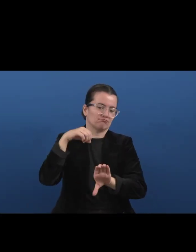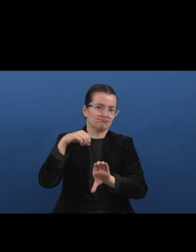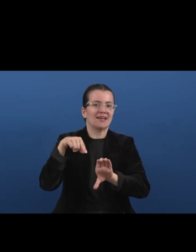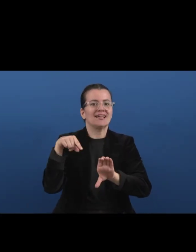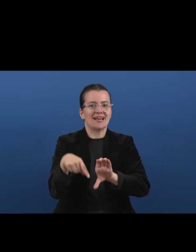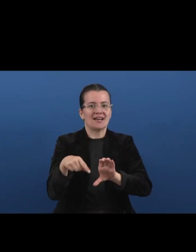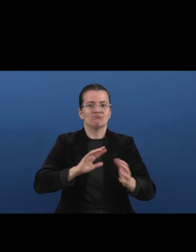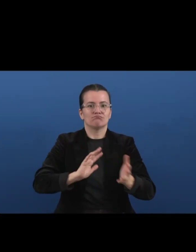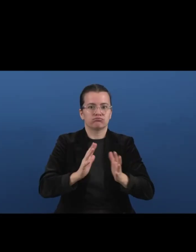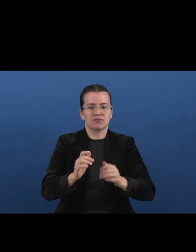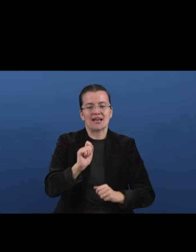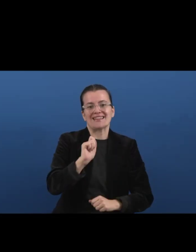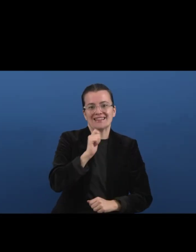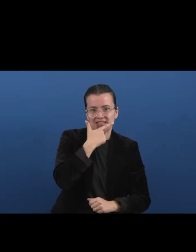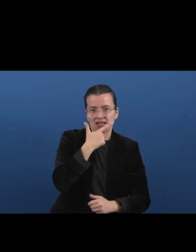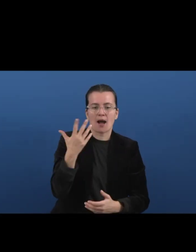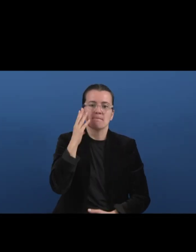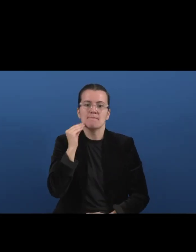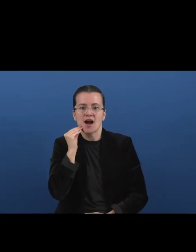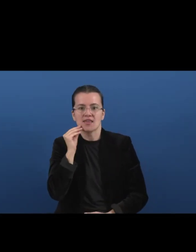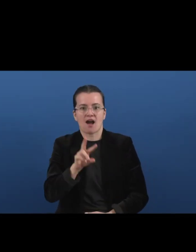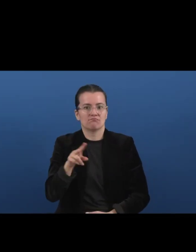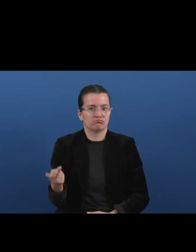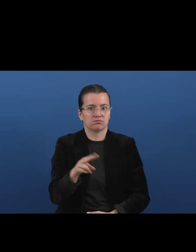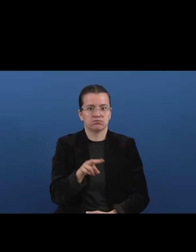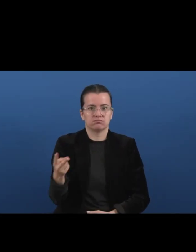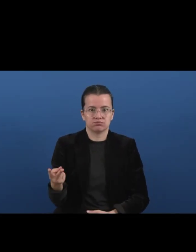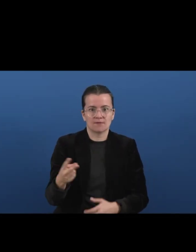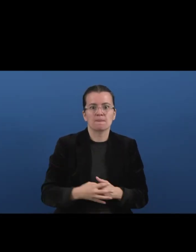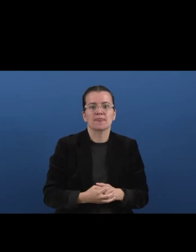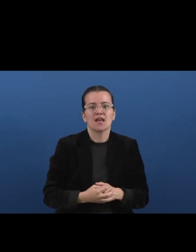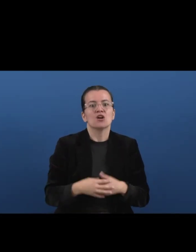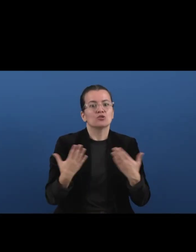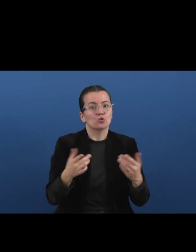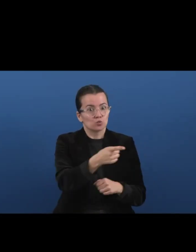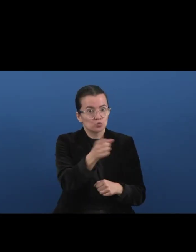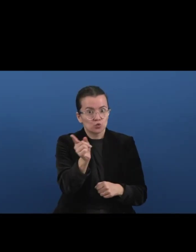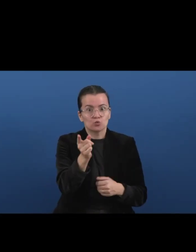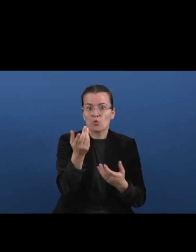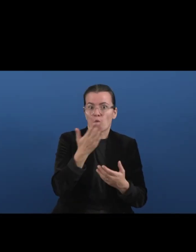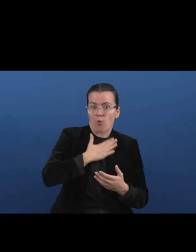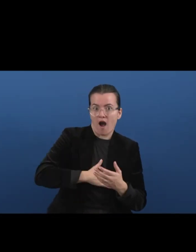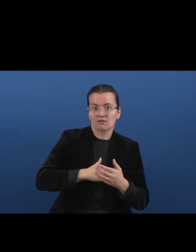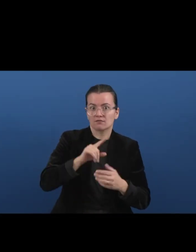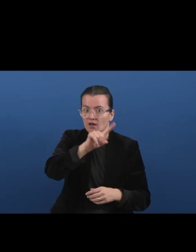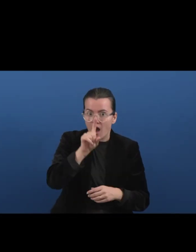we ask you to put questions to the panelists, not in the chat, but in the